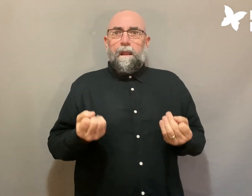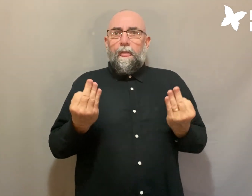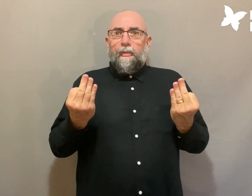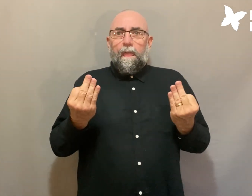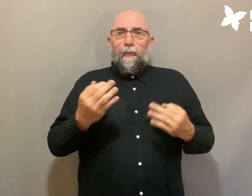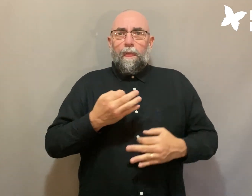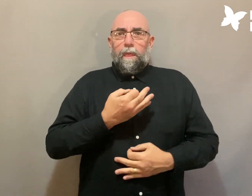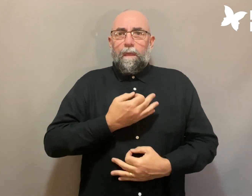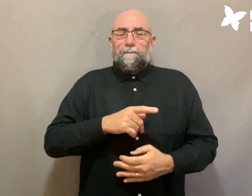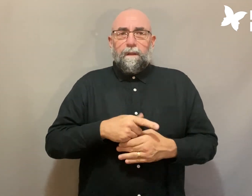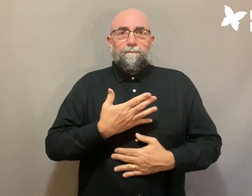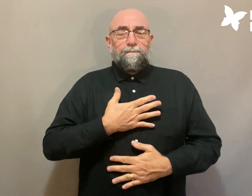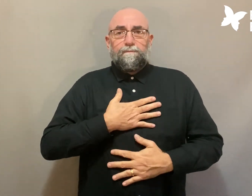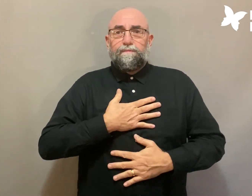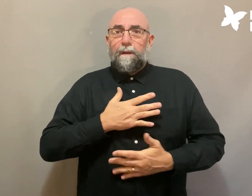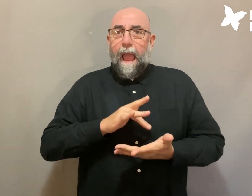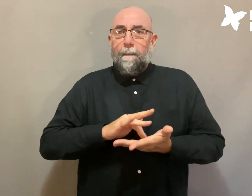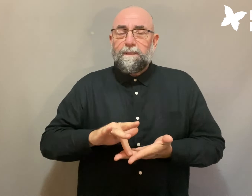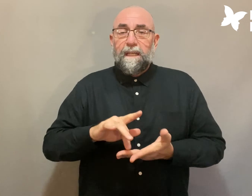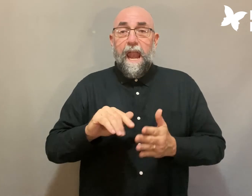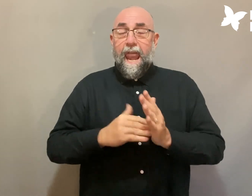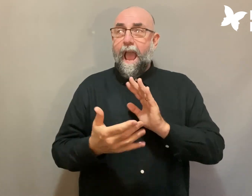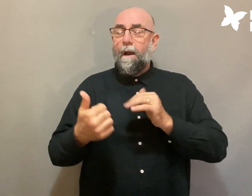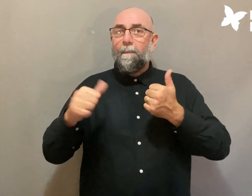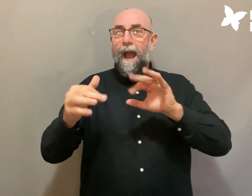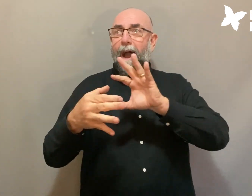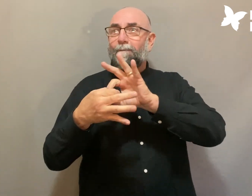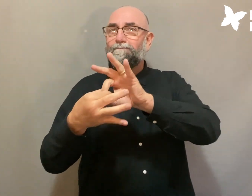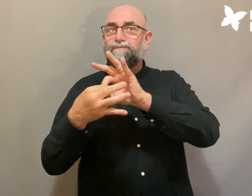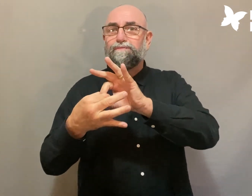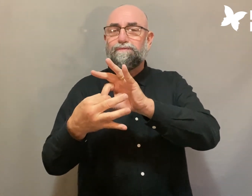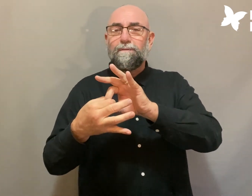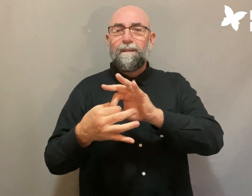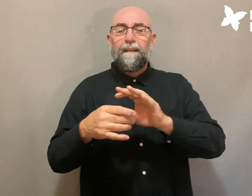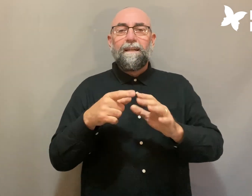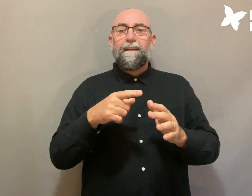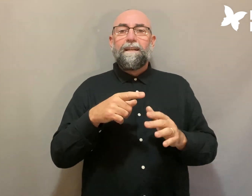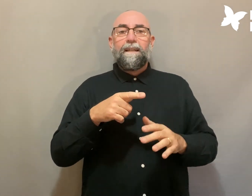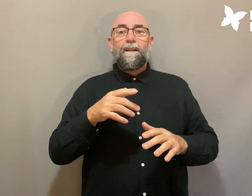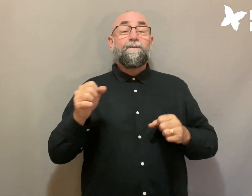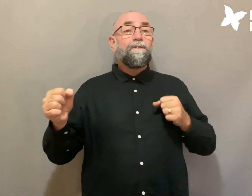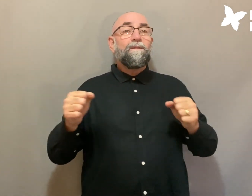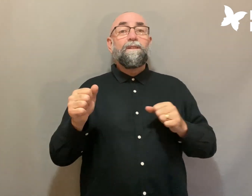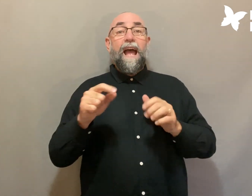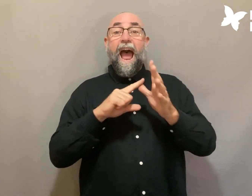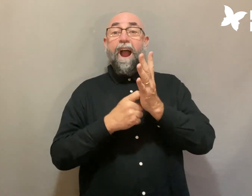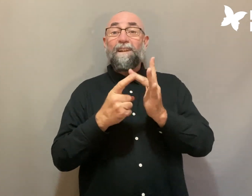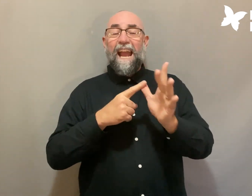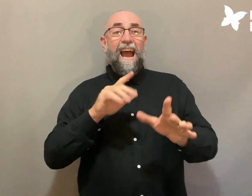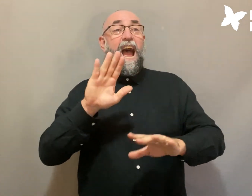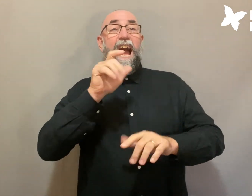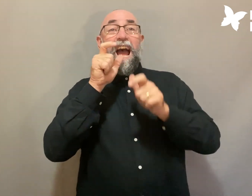a sense of belonging. George! Yeah. Oh, I missed you. I miss you too. Your